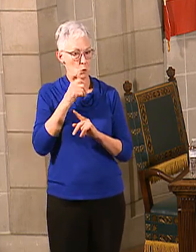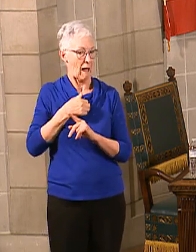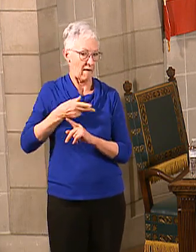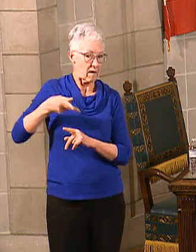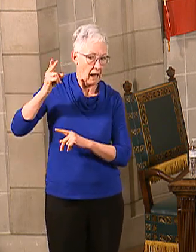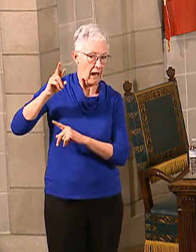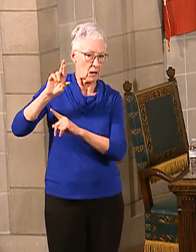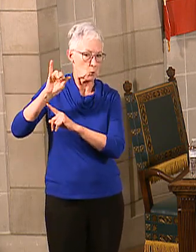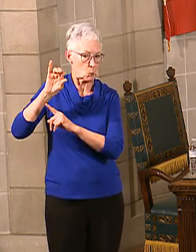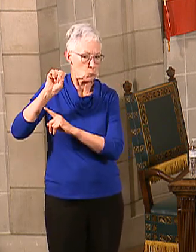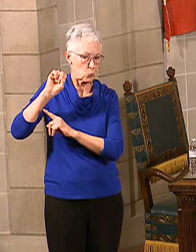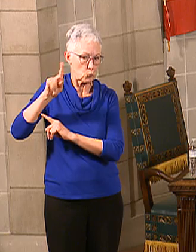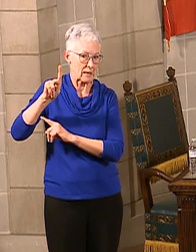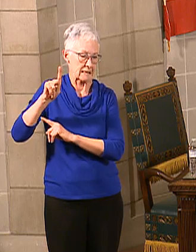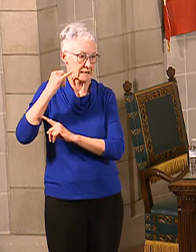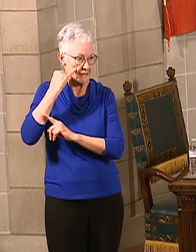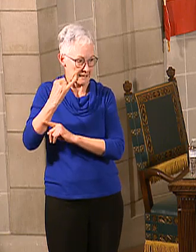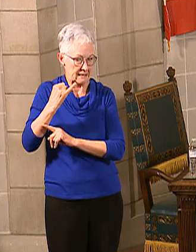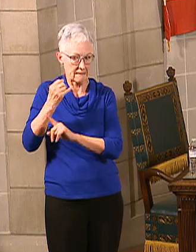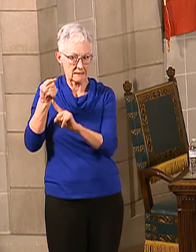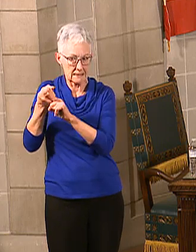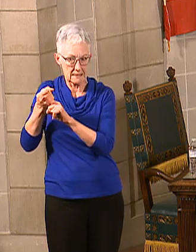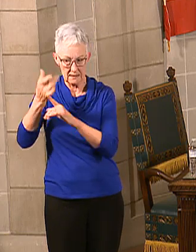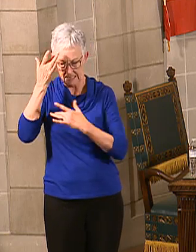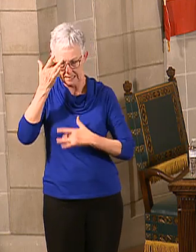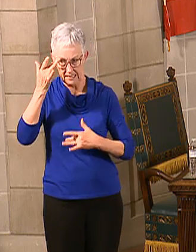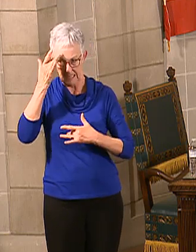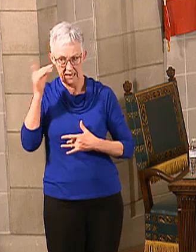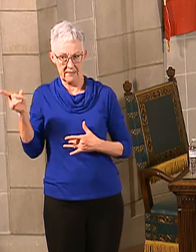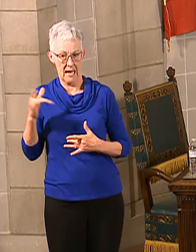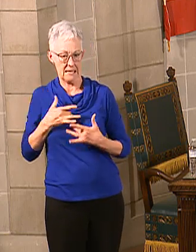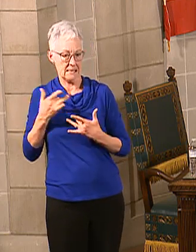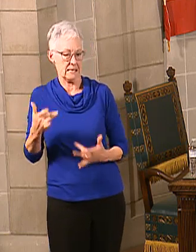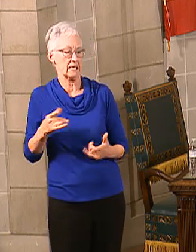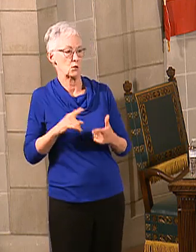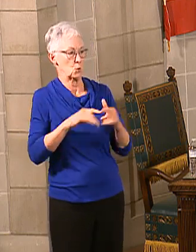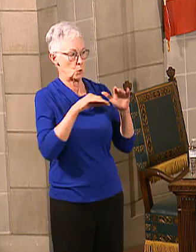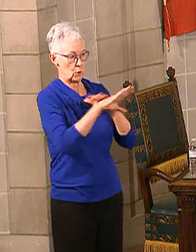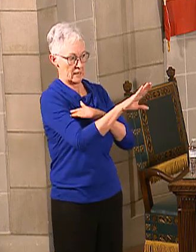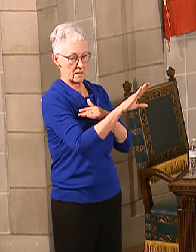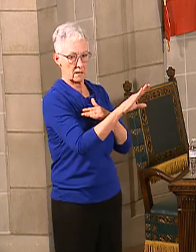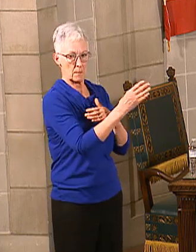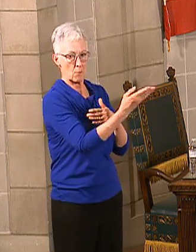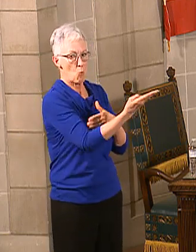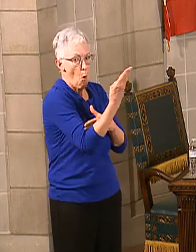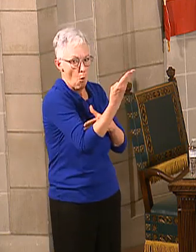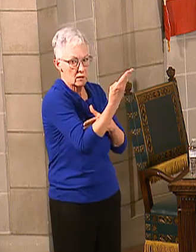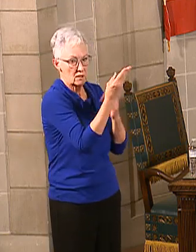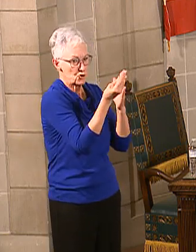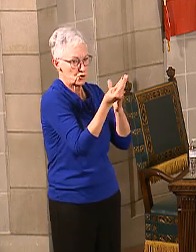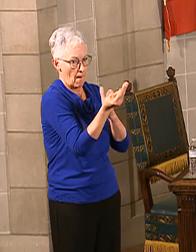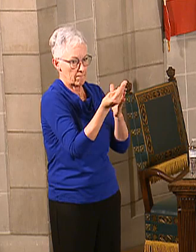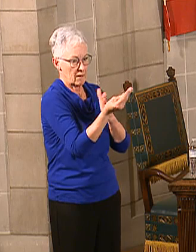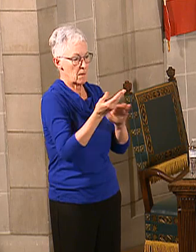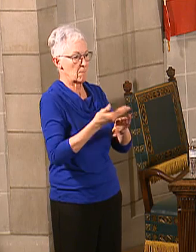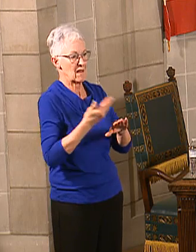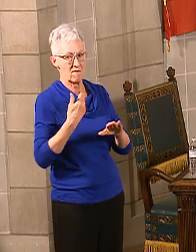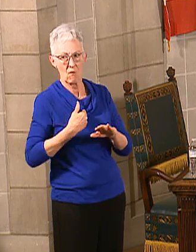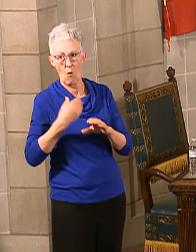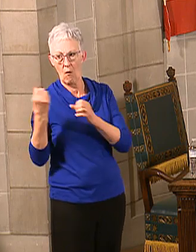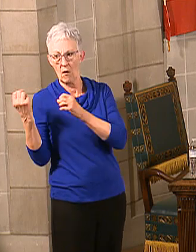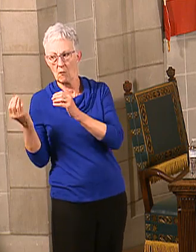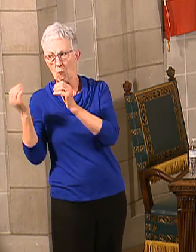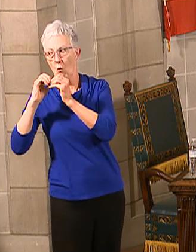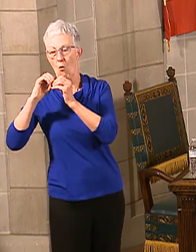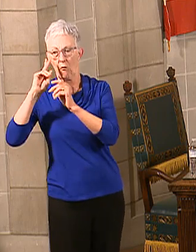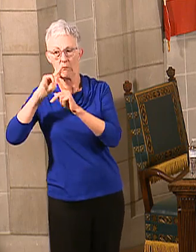mornings. We have not had a problem of overcrowding in the grocery stores, and at any point